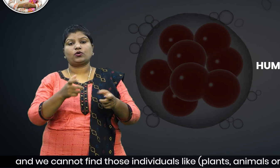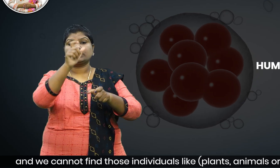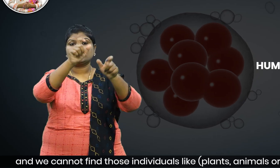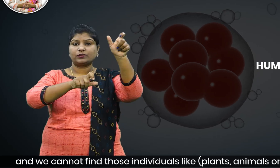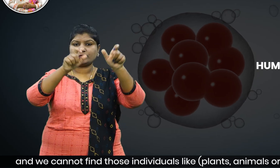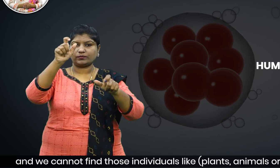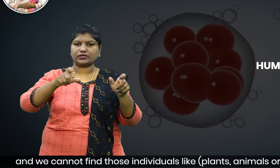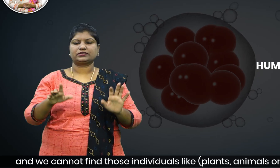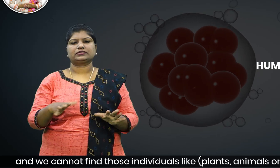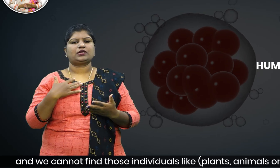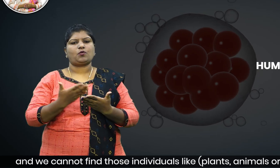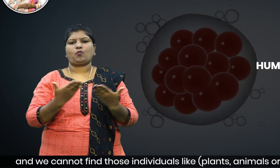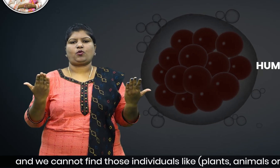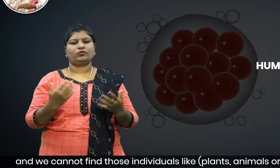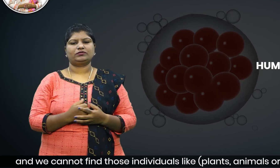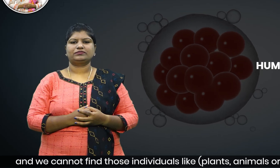humans anymore.